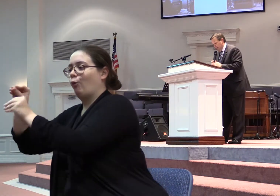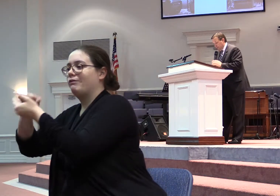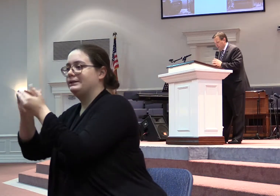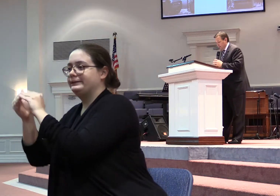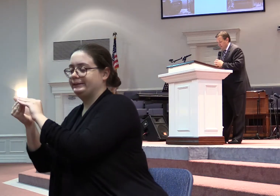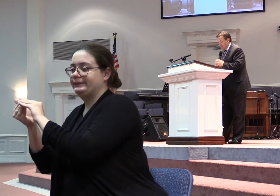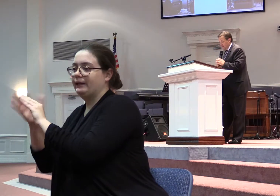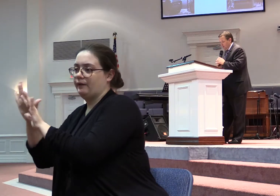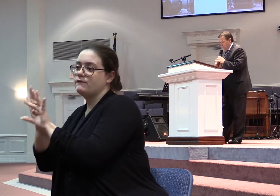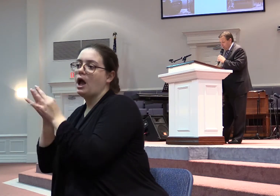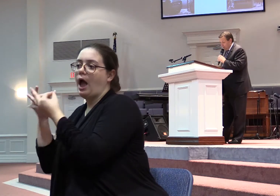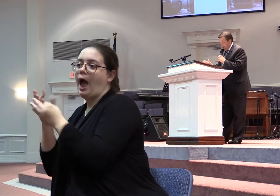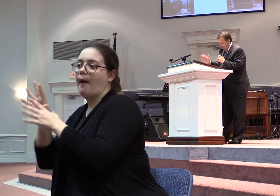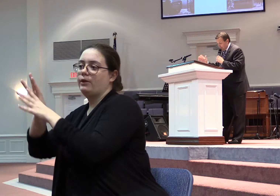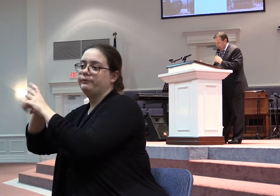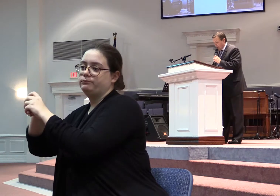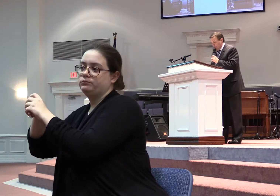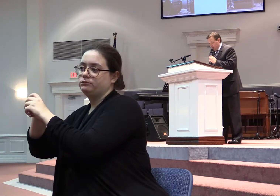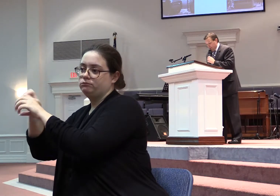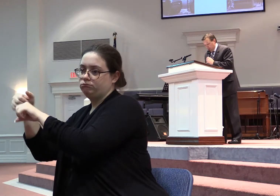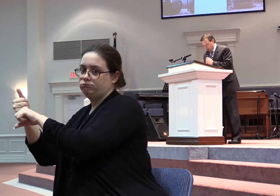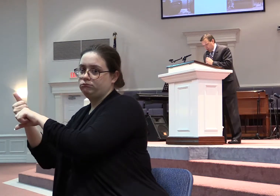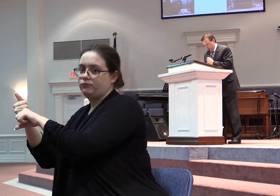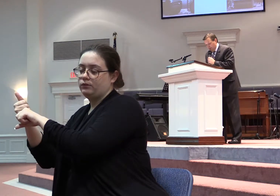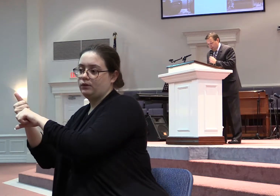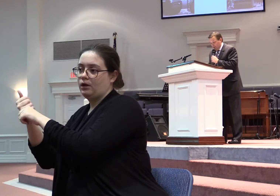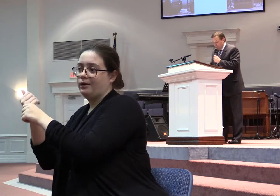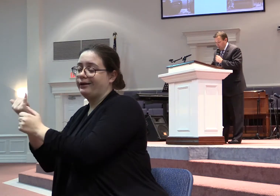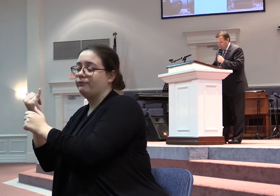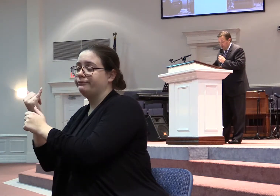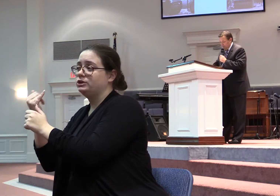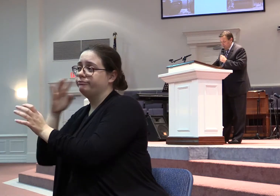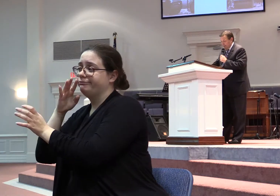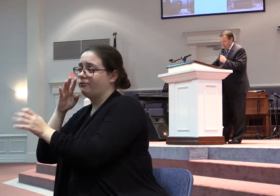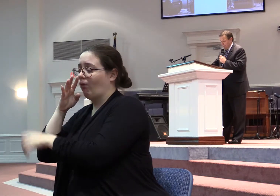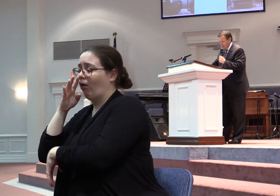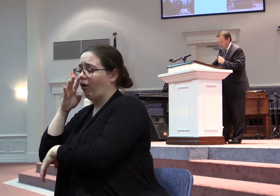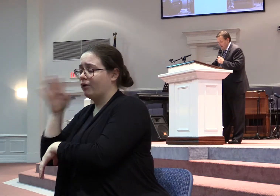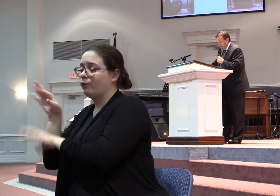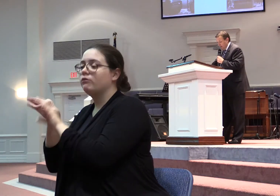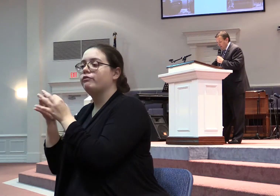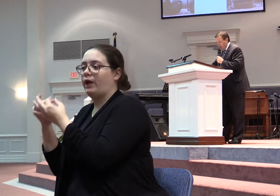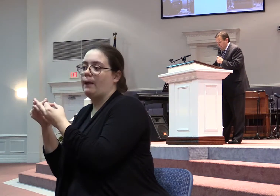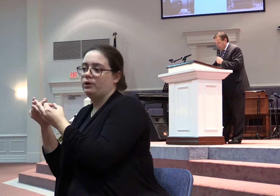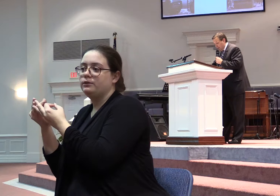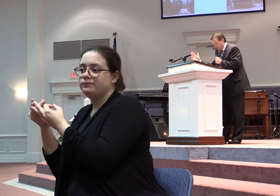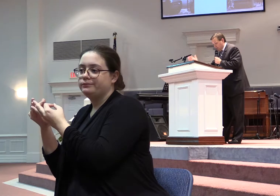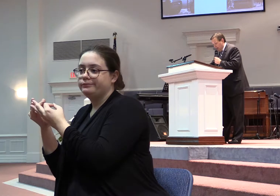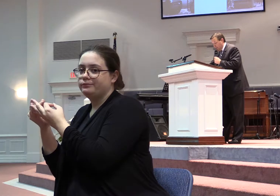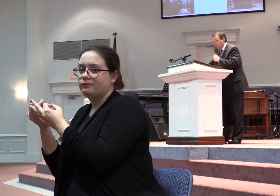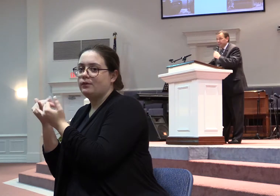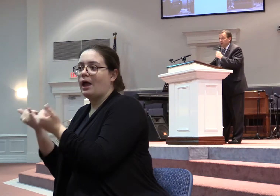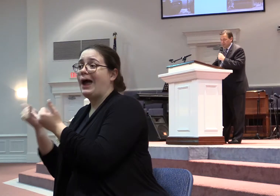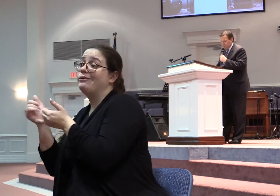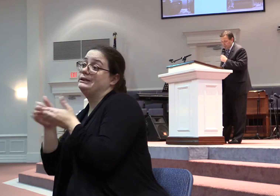family ended up there. Once he was in Sodom, he continued to not think about the welfare of his family. Lot is now some